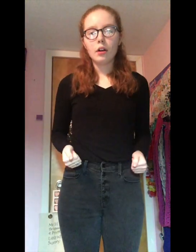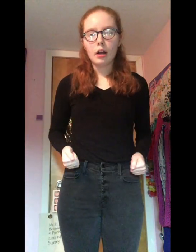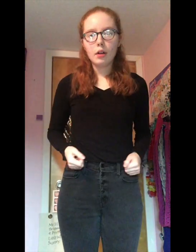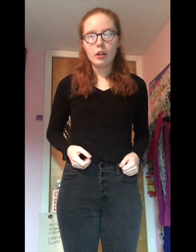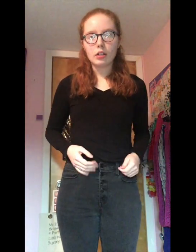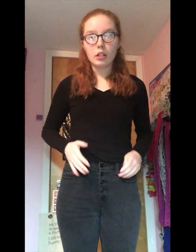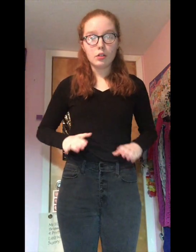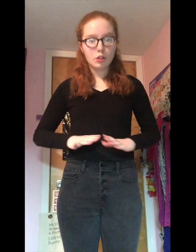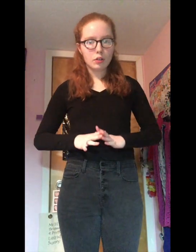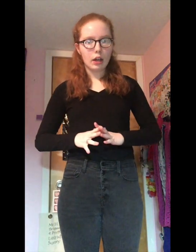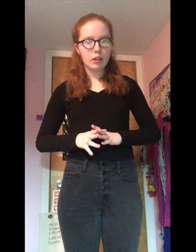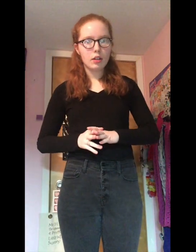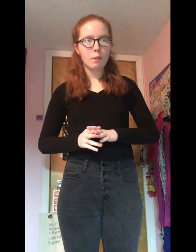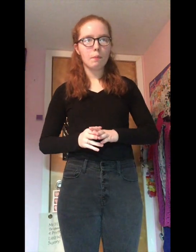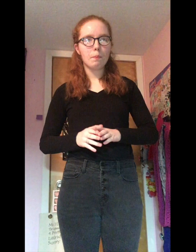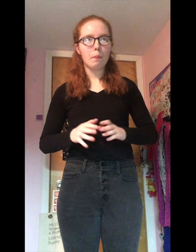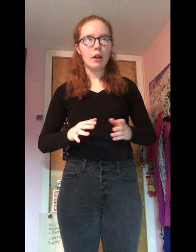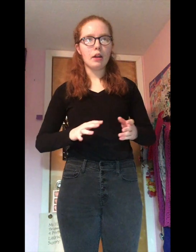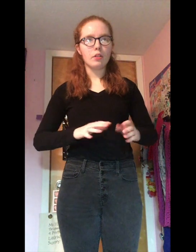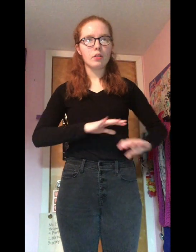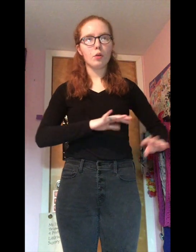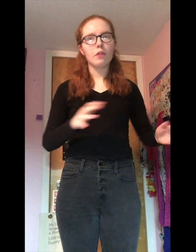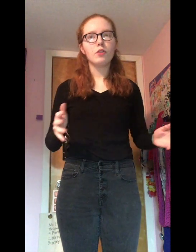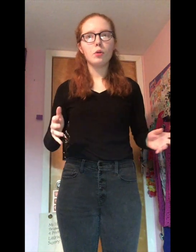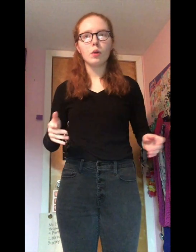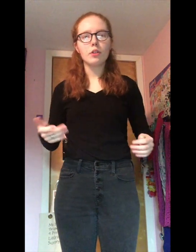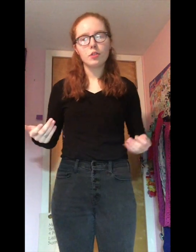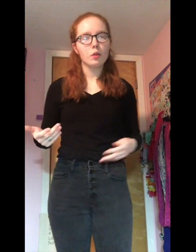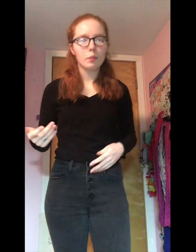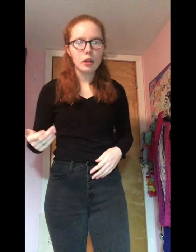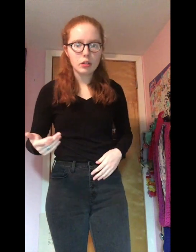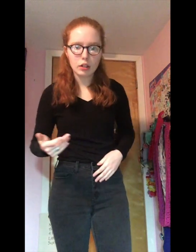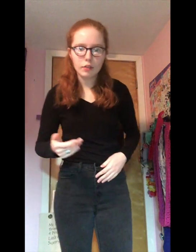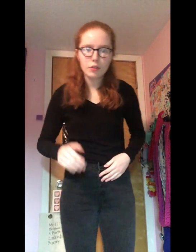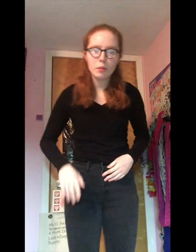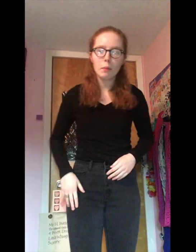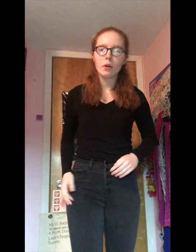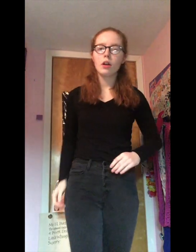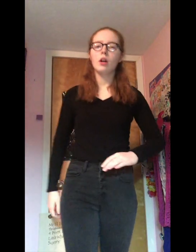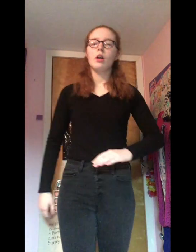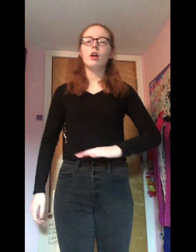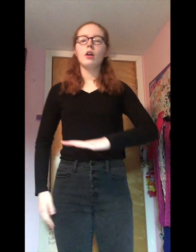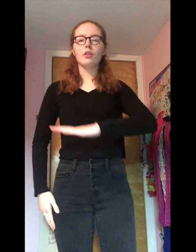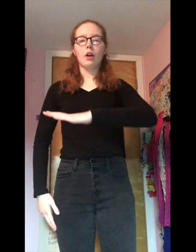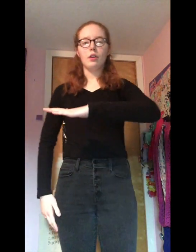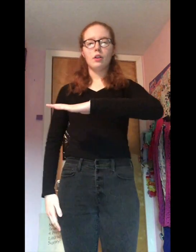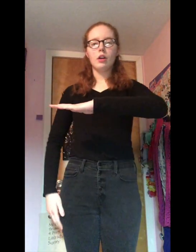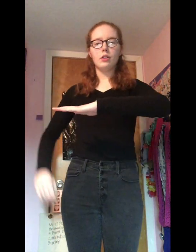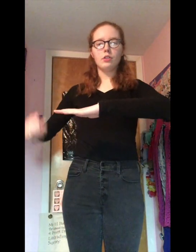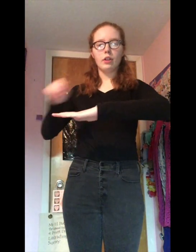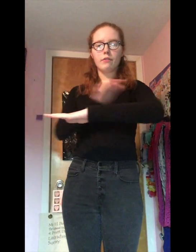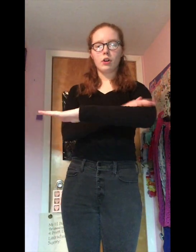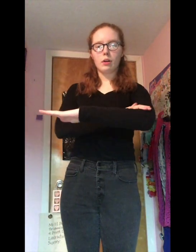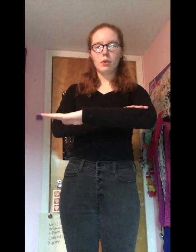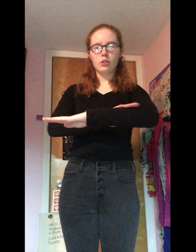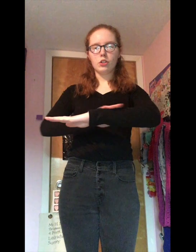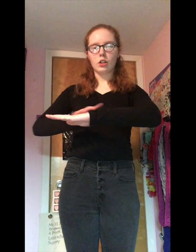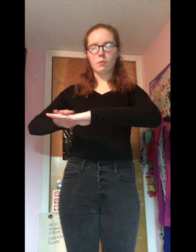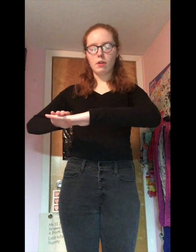Underground is going to use 2 signs, but it's sort of 2 words, so it'll be easy enough to remember. So under is your left arm is just going to be